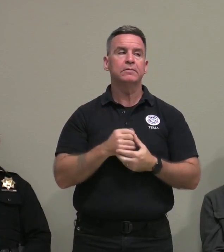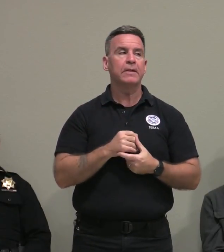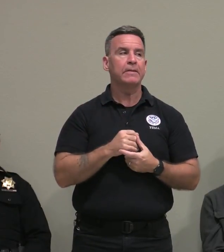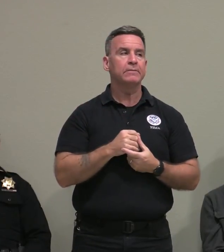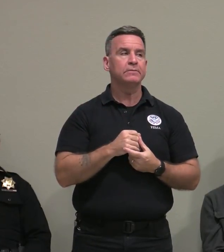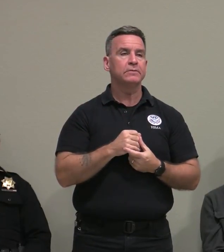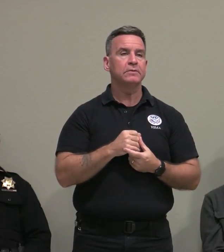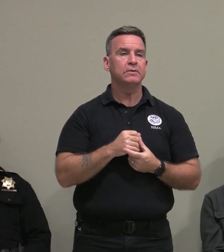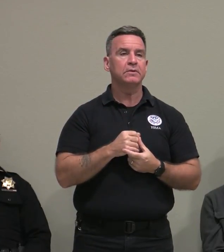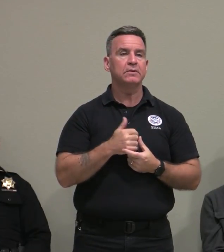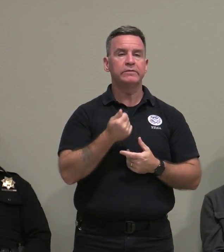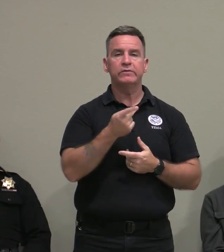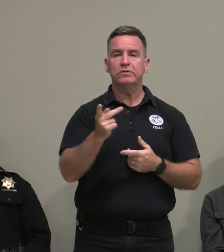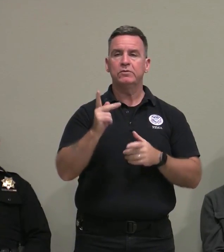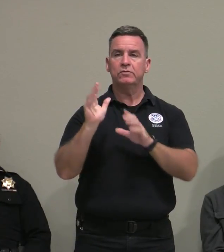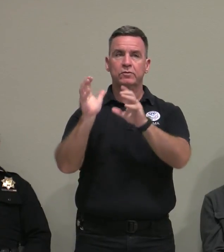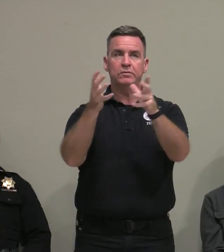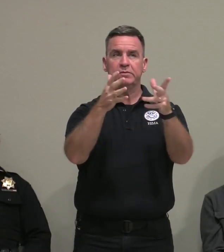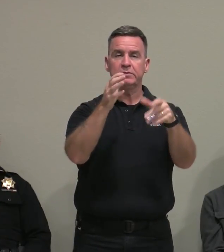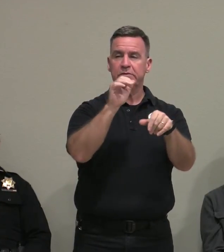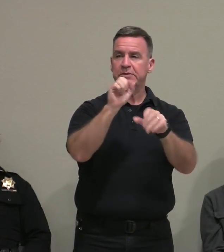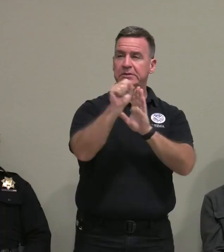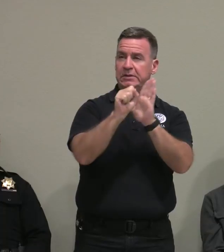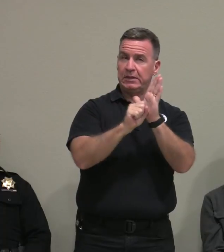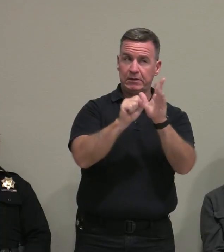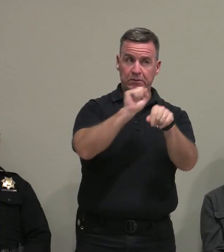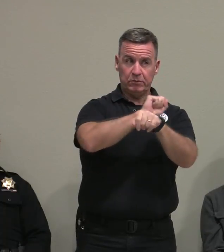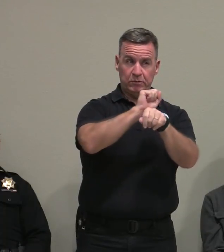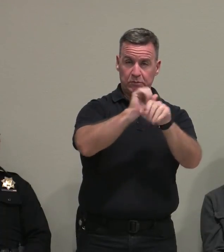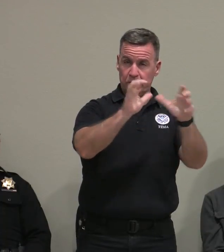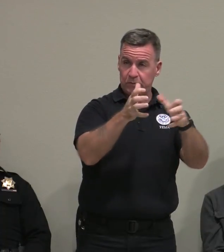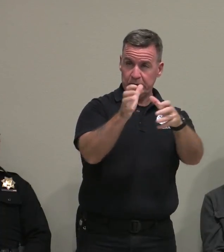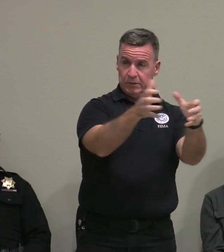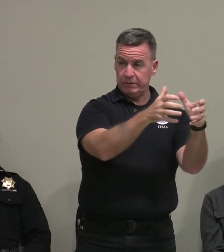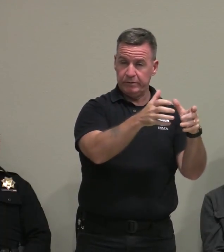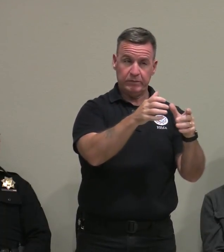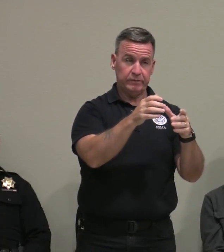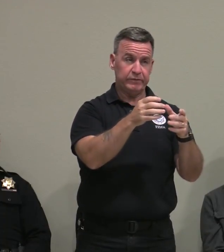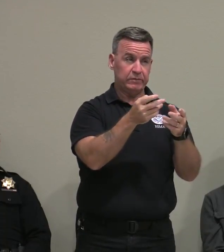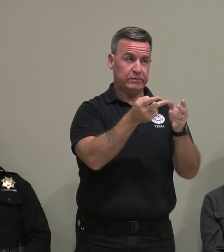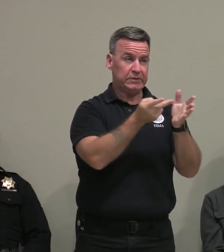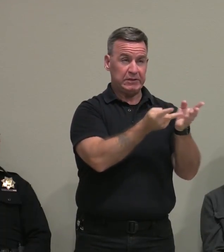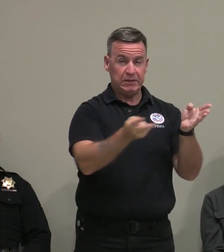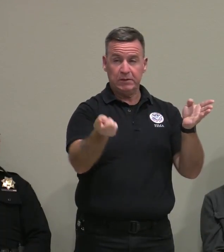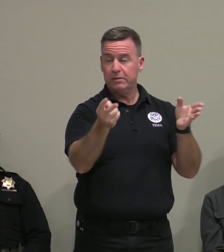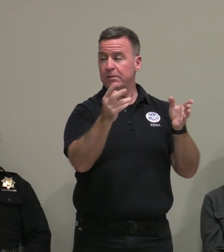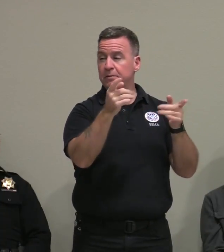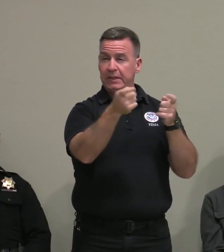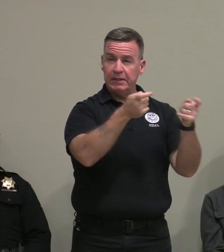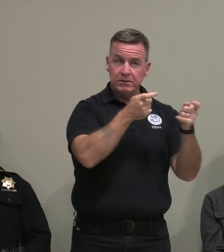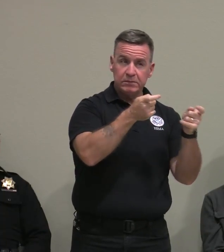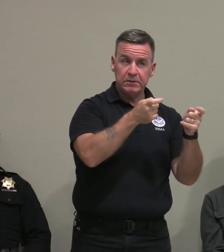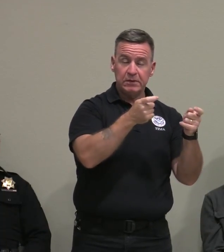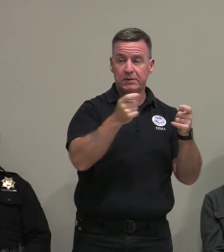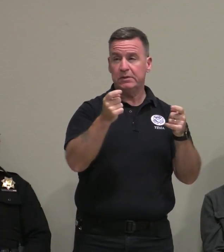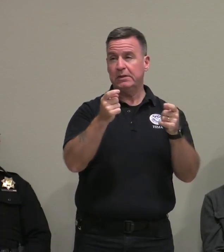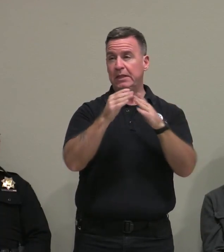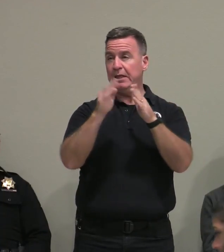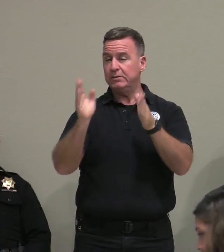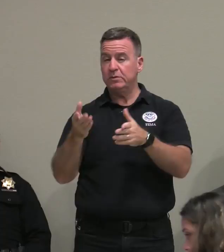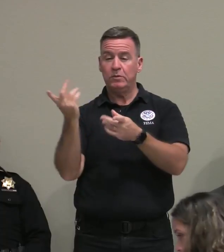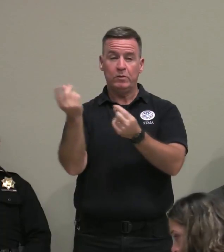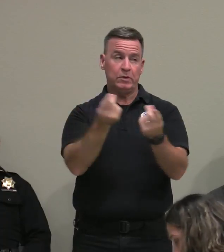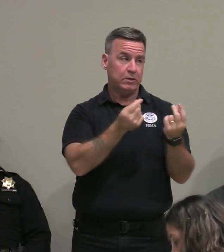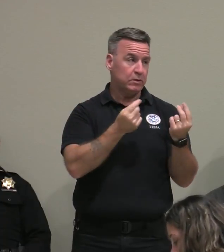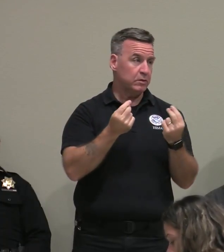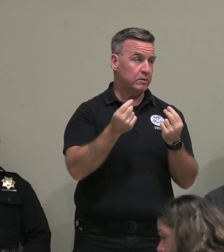of state task forces in place, everything from shelter management and then housing, what we're going to